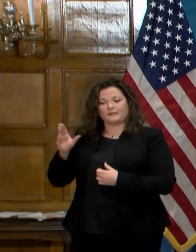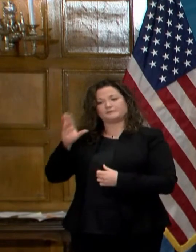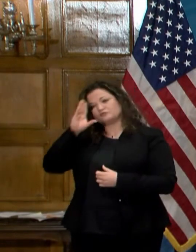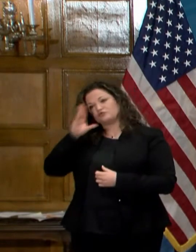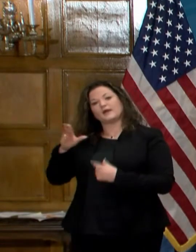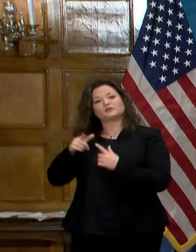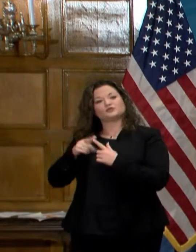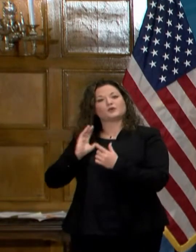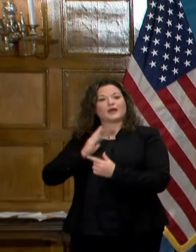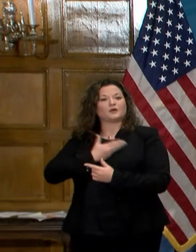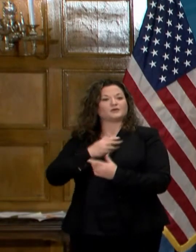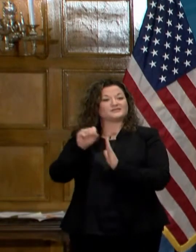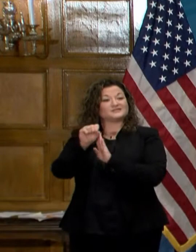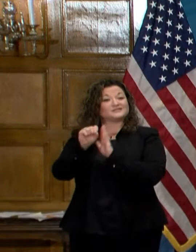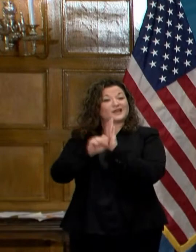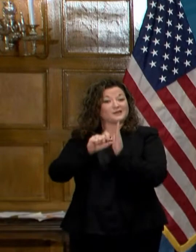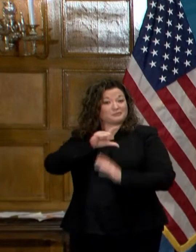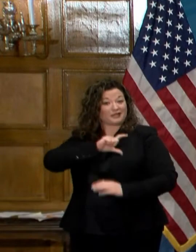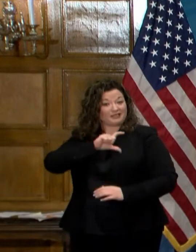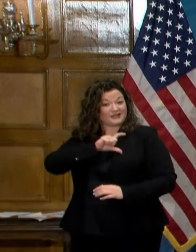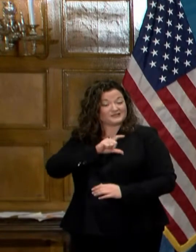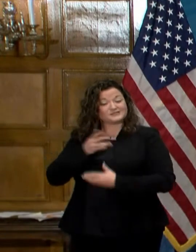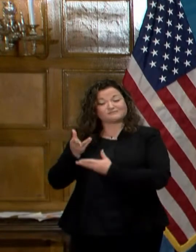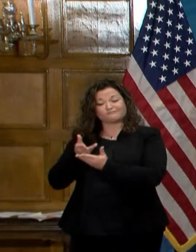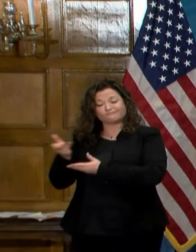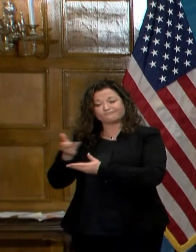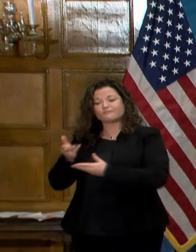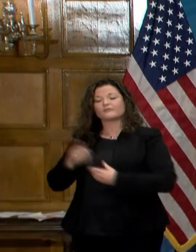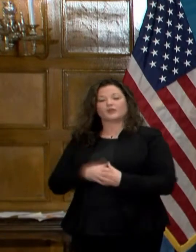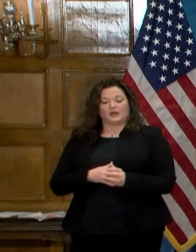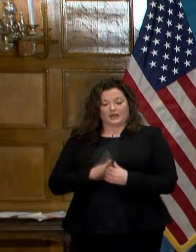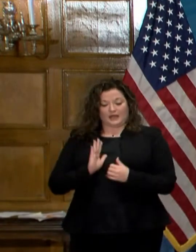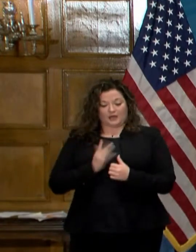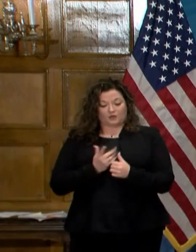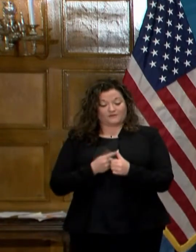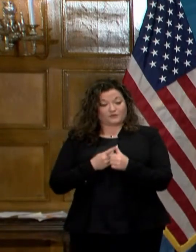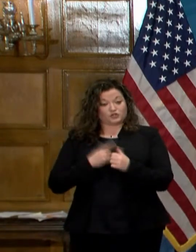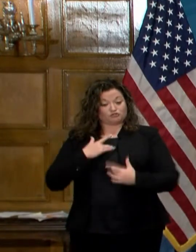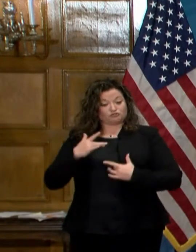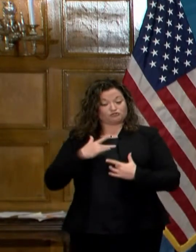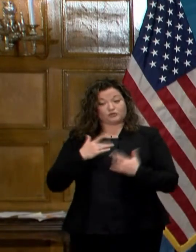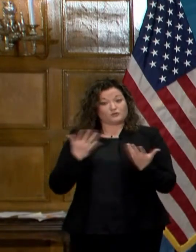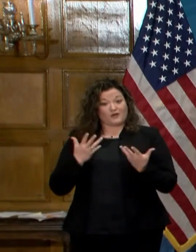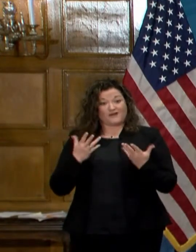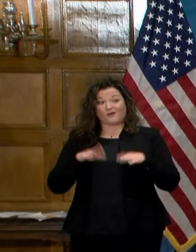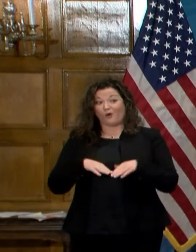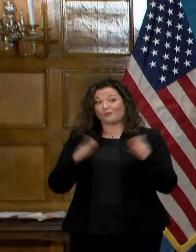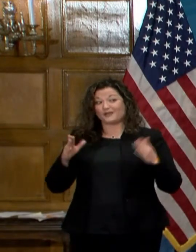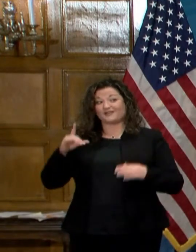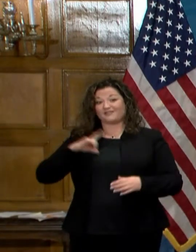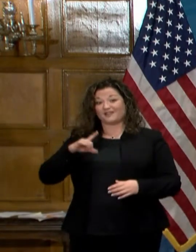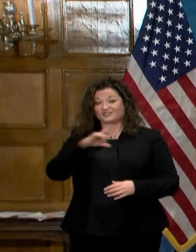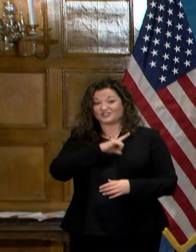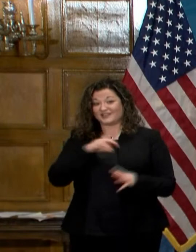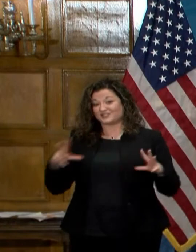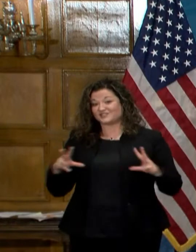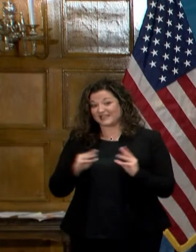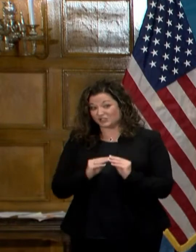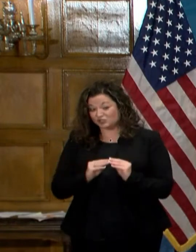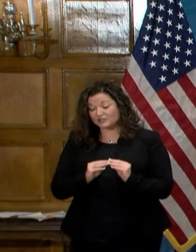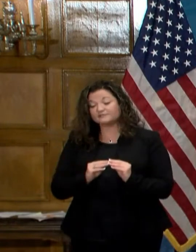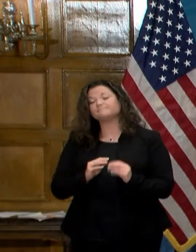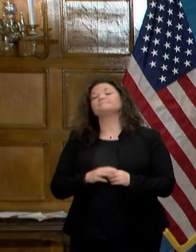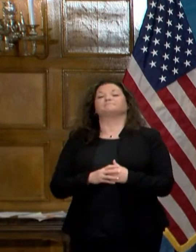state police, and our first concern was the opening of the legislative session. We